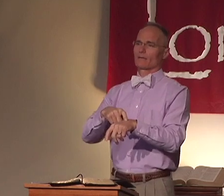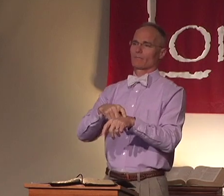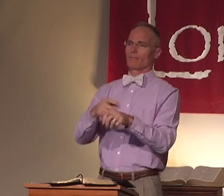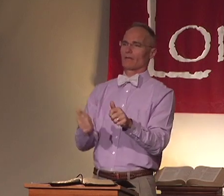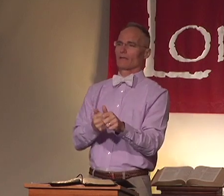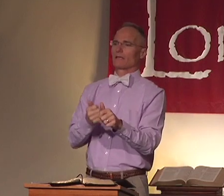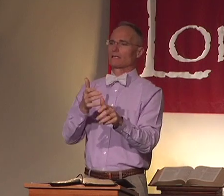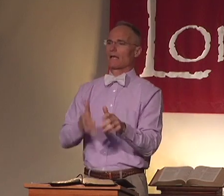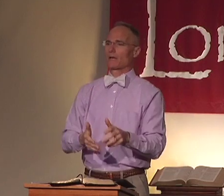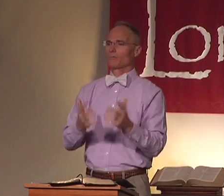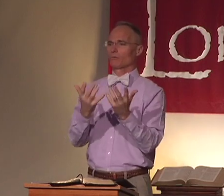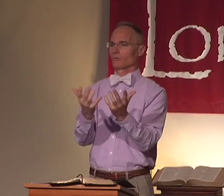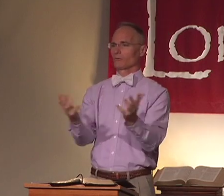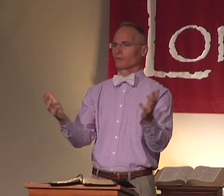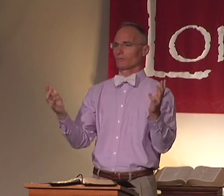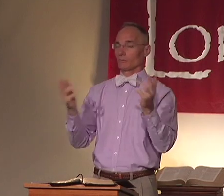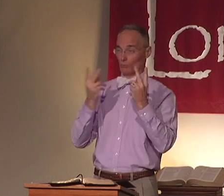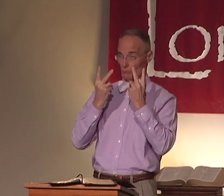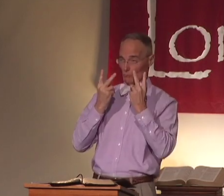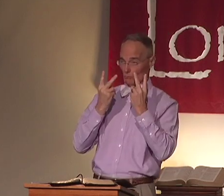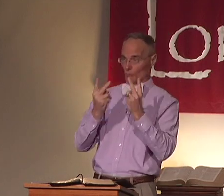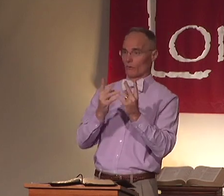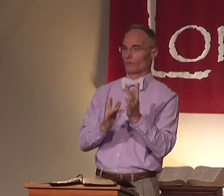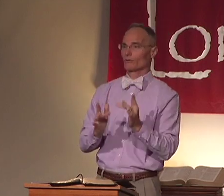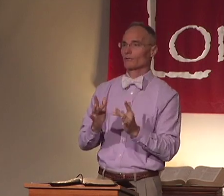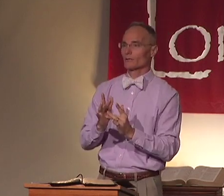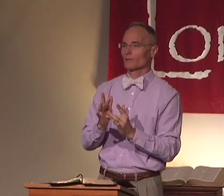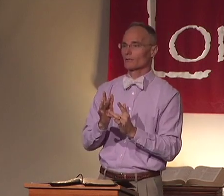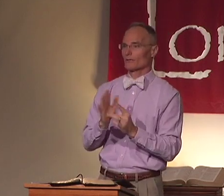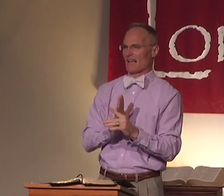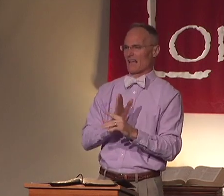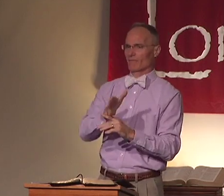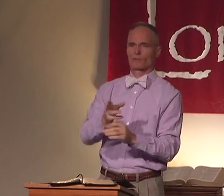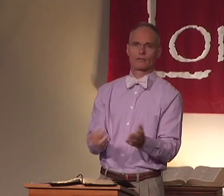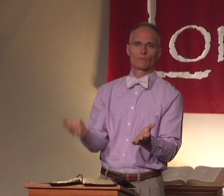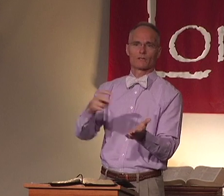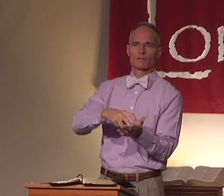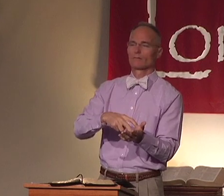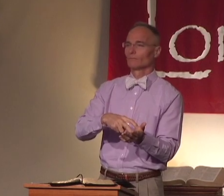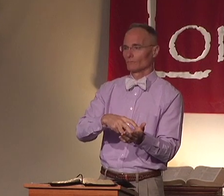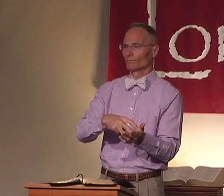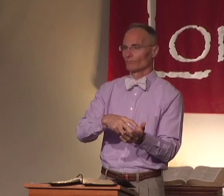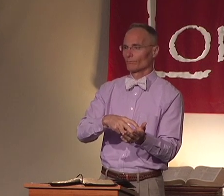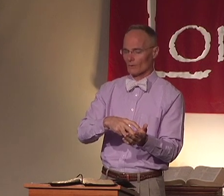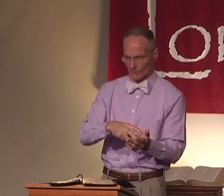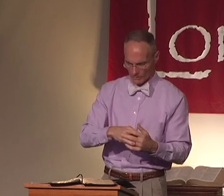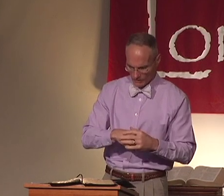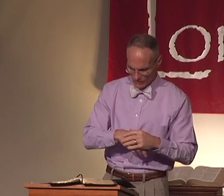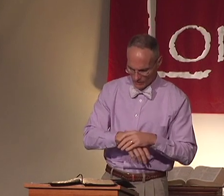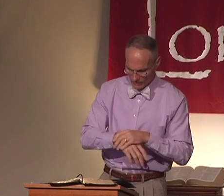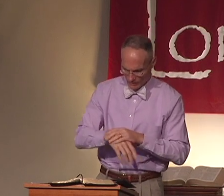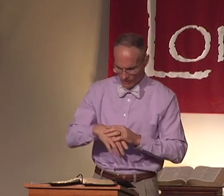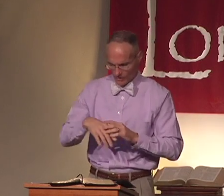And it's the first time that the disciples were gathered together and saw Jesus after he had risen.